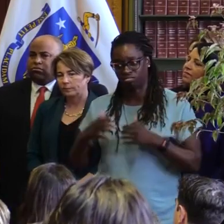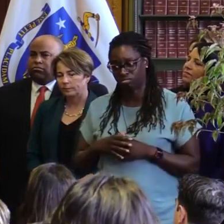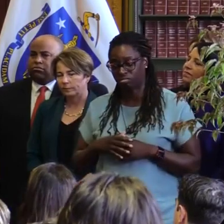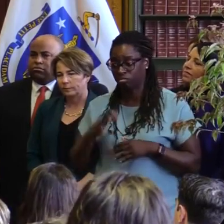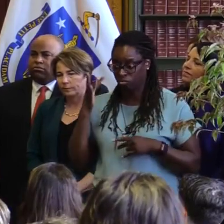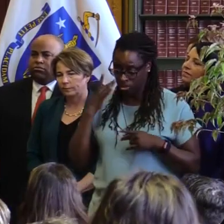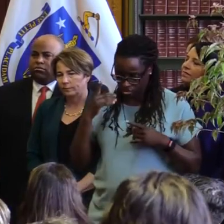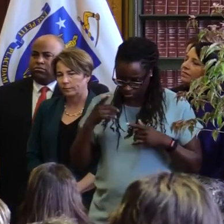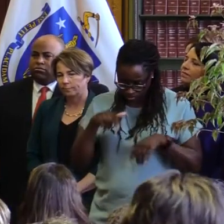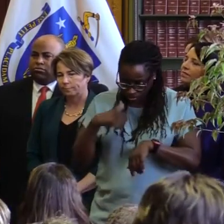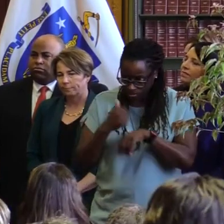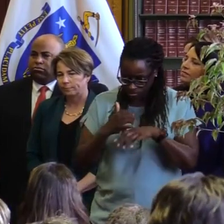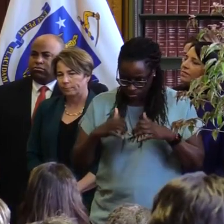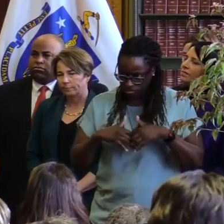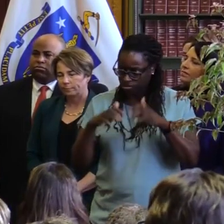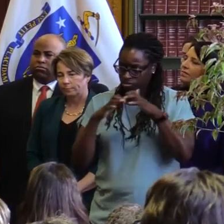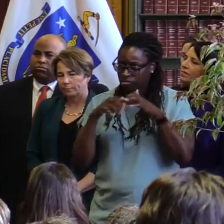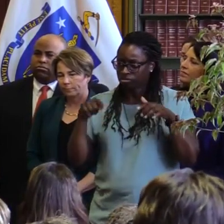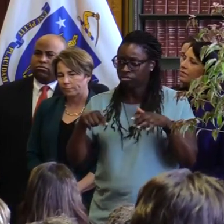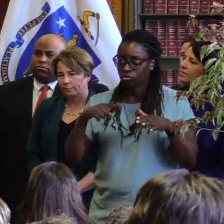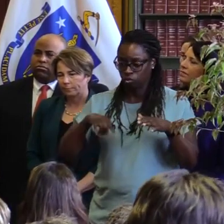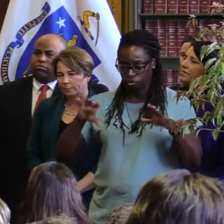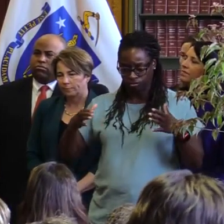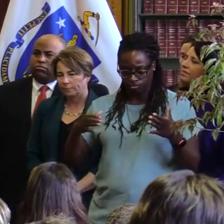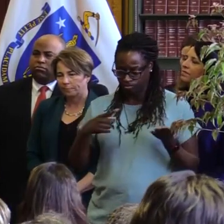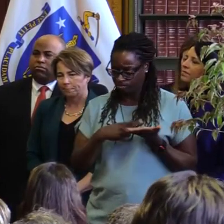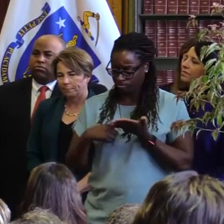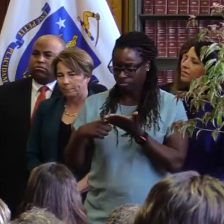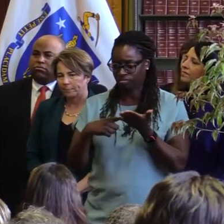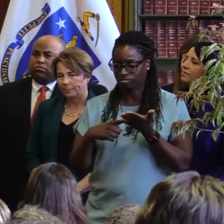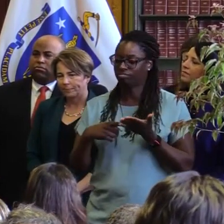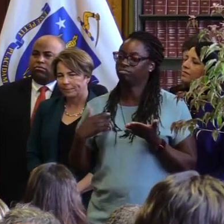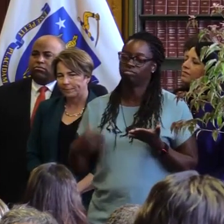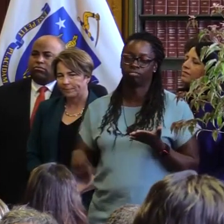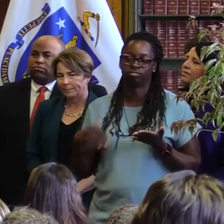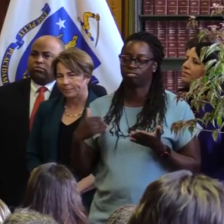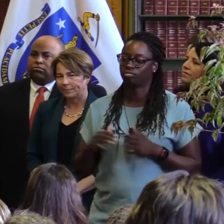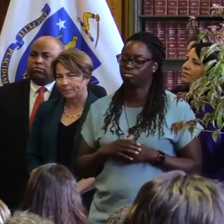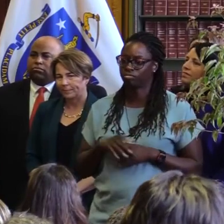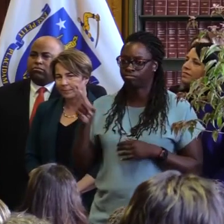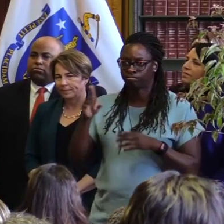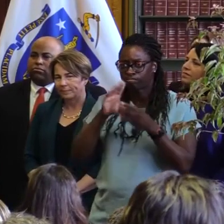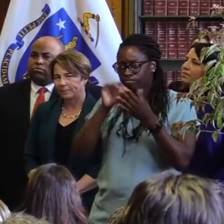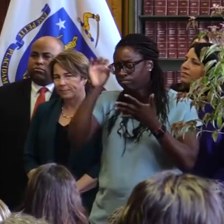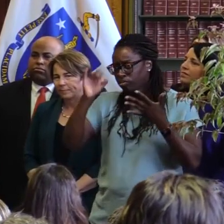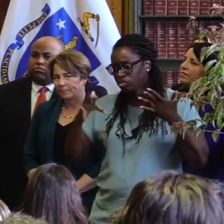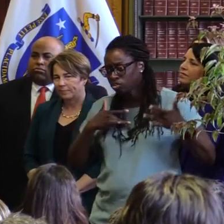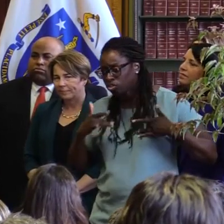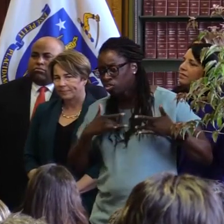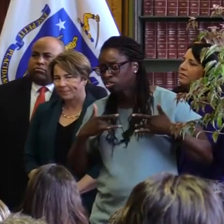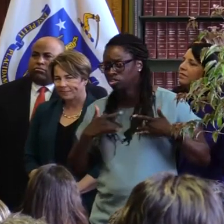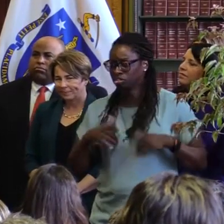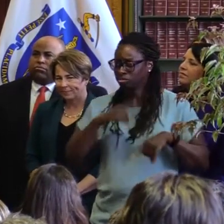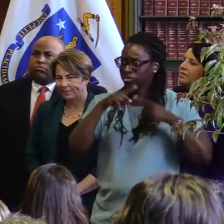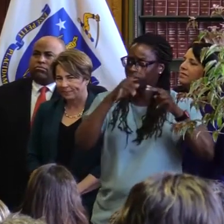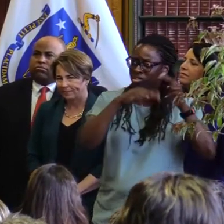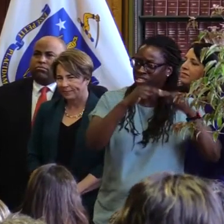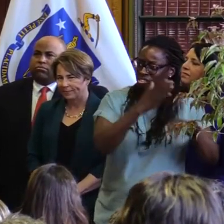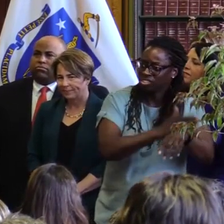fruition and be able to address the very needs that we're seeing brought into reality